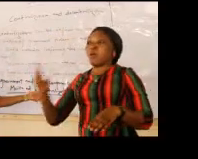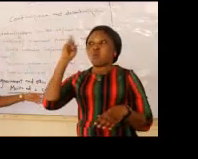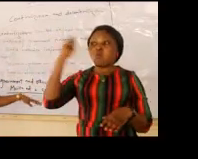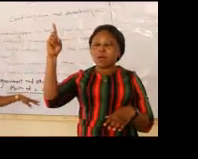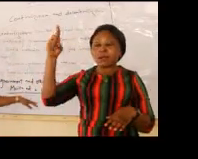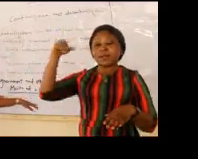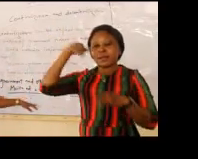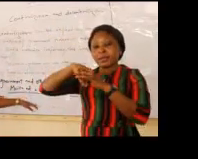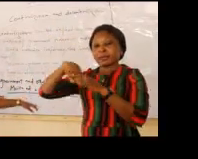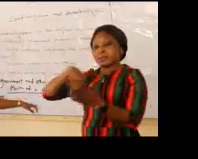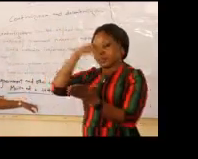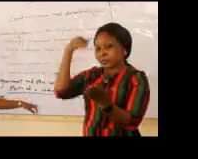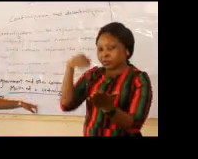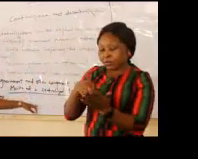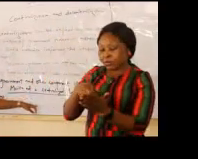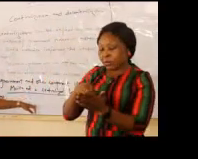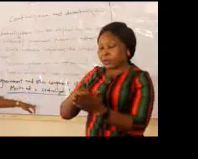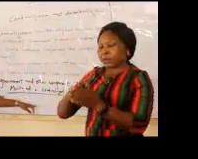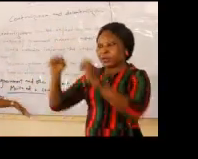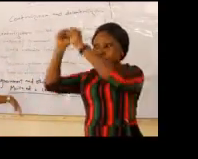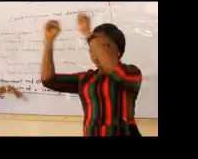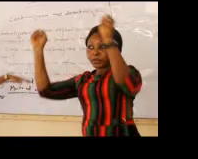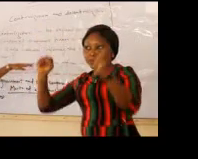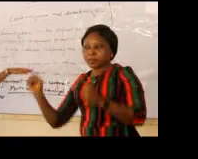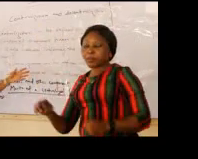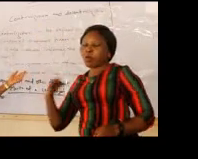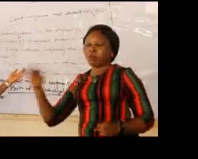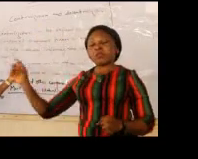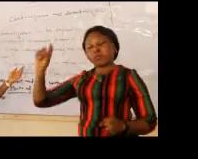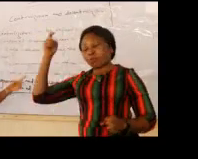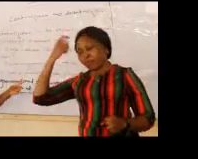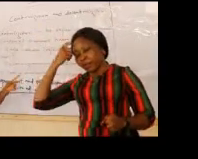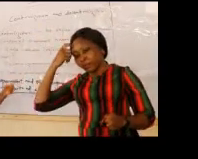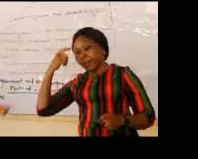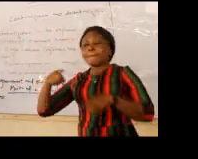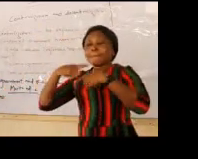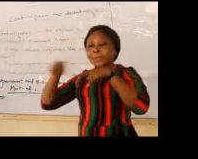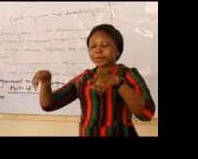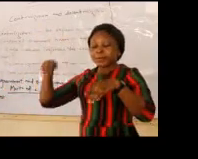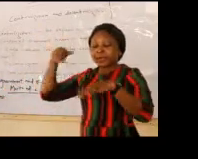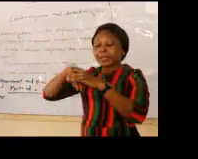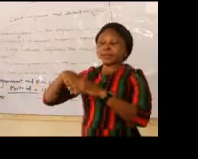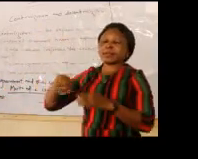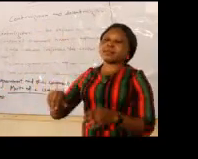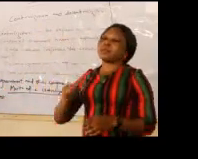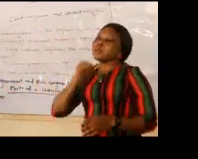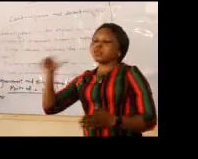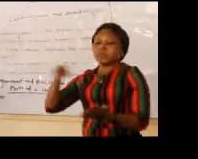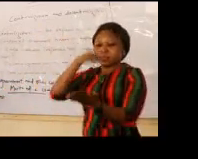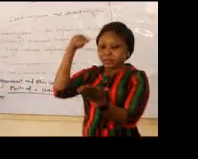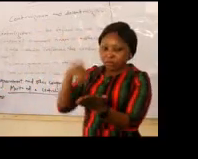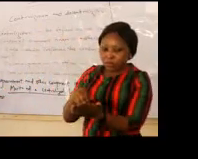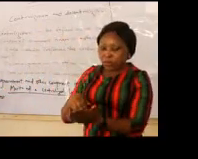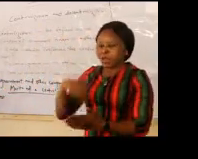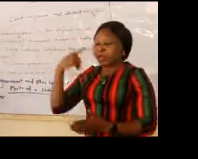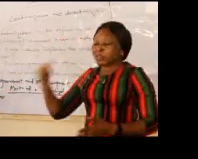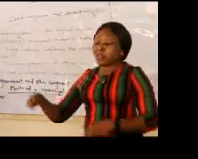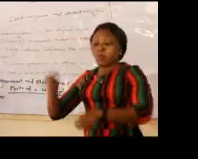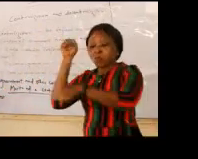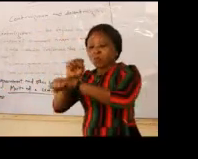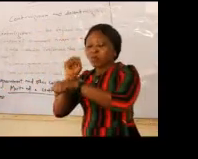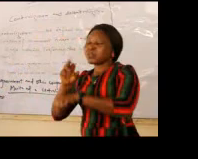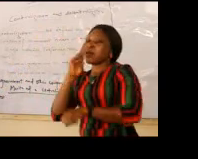centralized system of government. But in a decentralized system, you find out that there is what? The duplication of what?